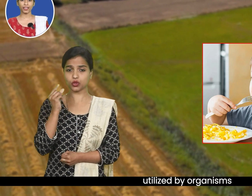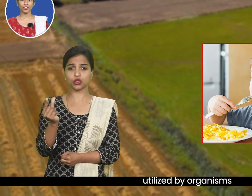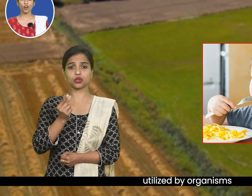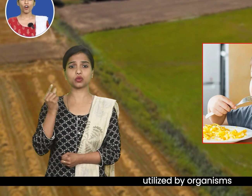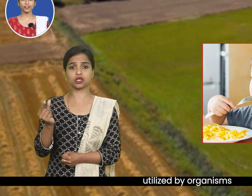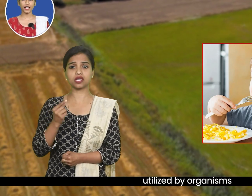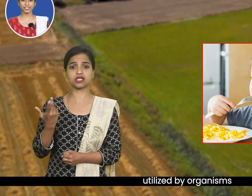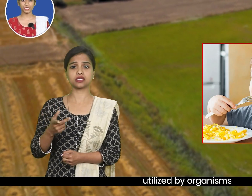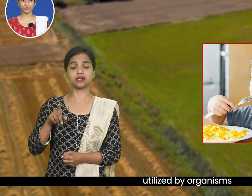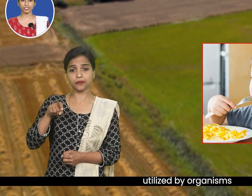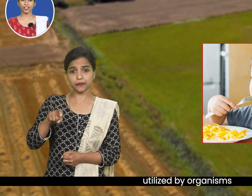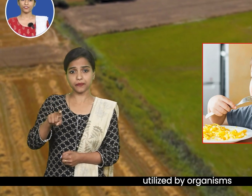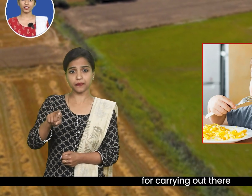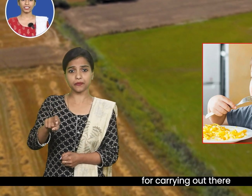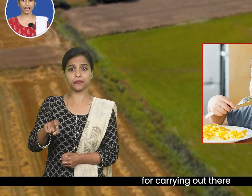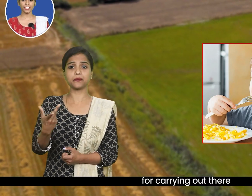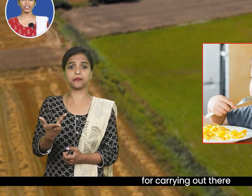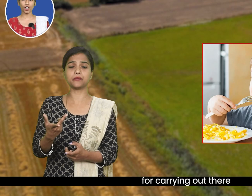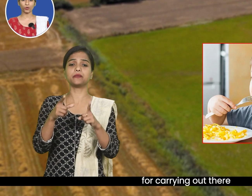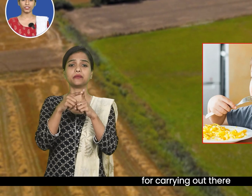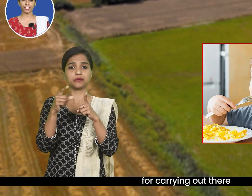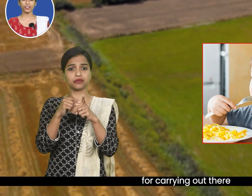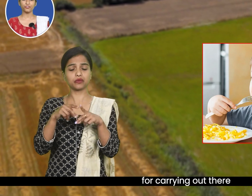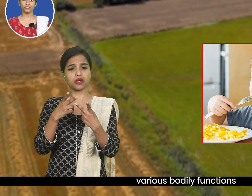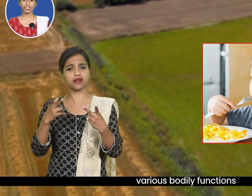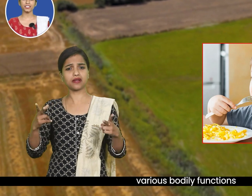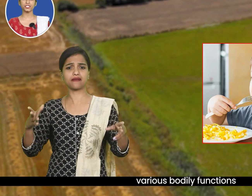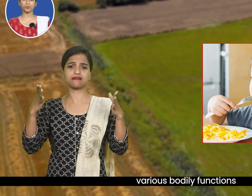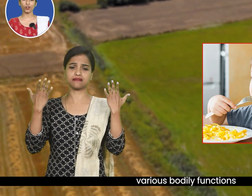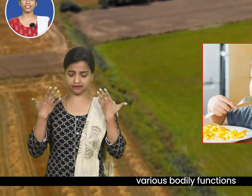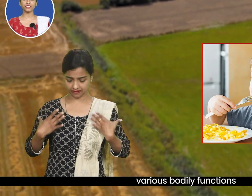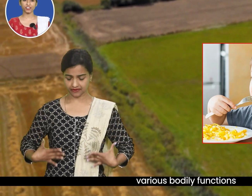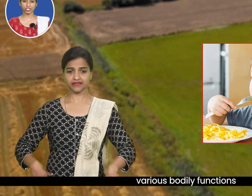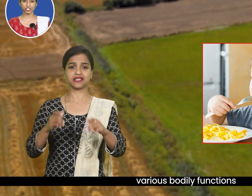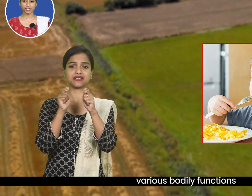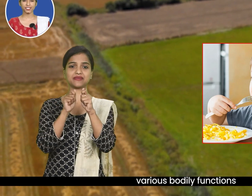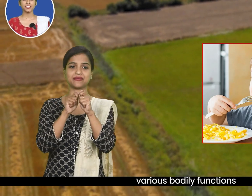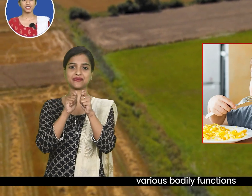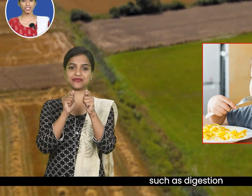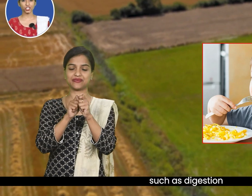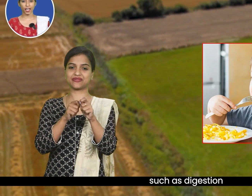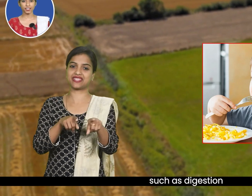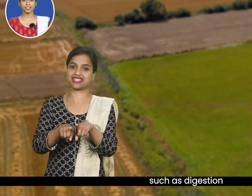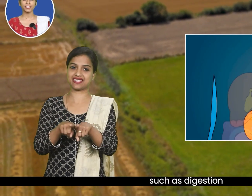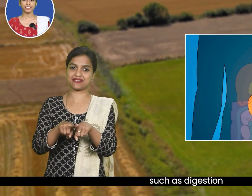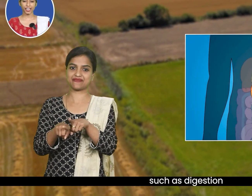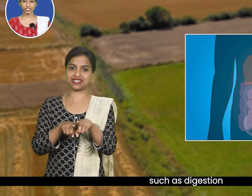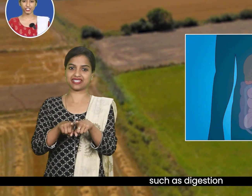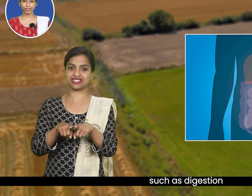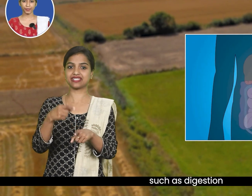utilized by organisms for carrying out their various bodily functions such